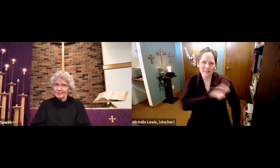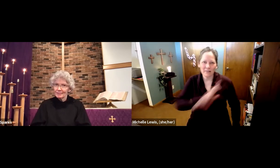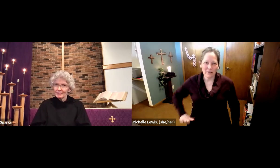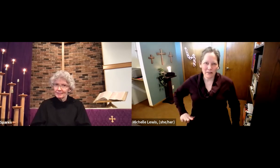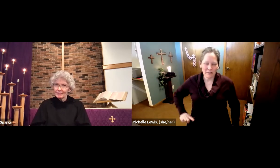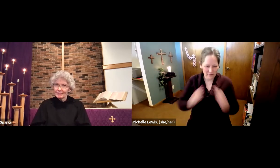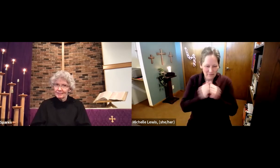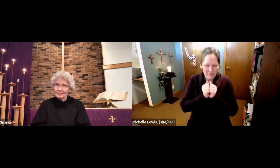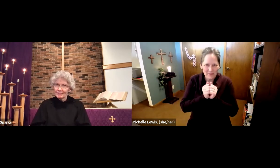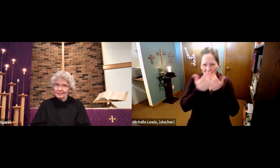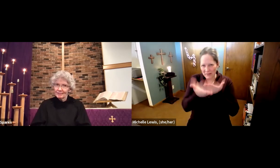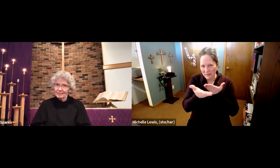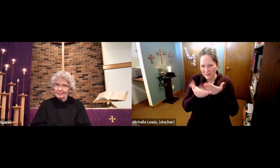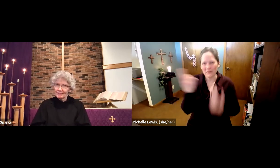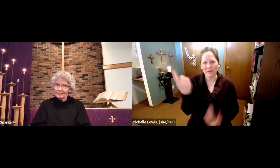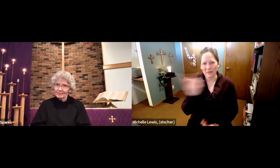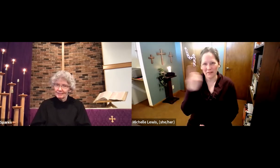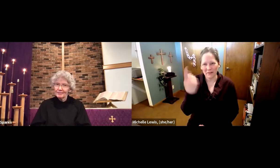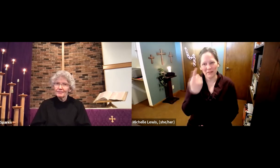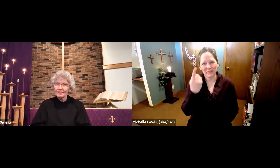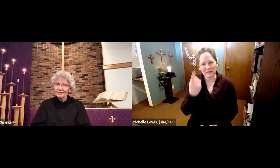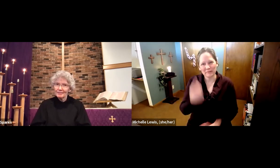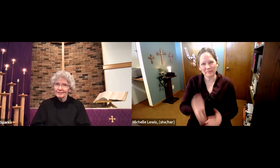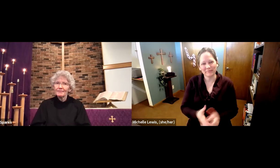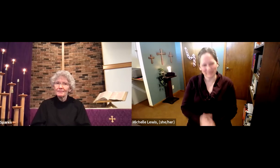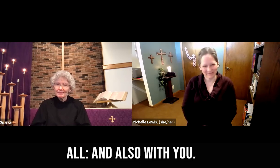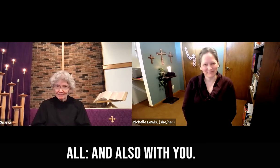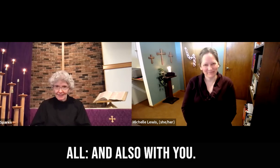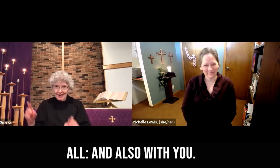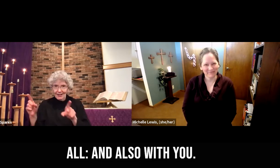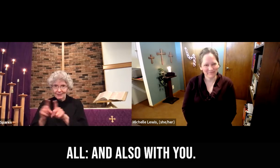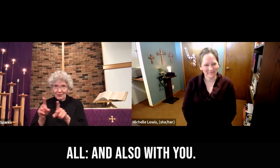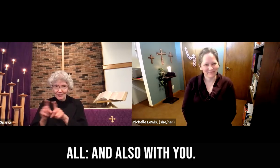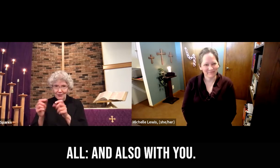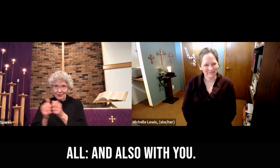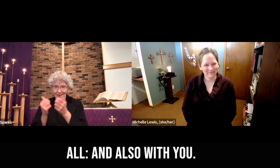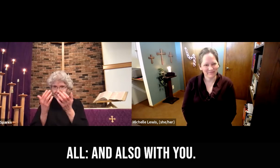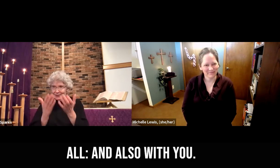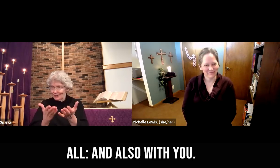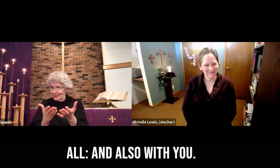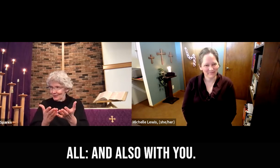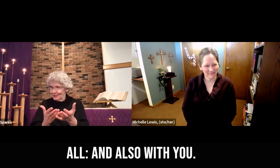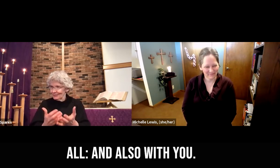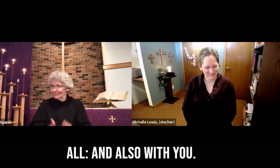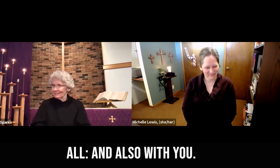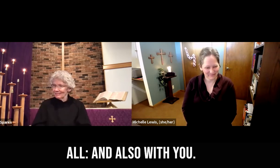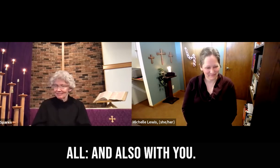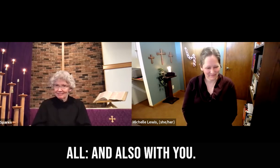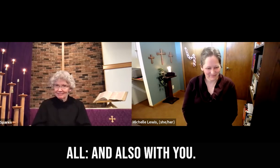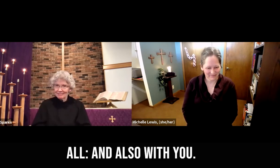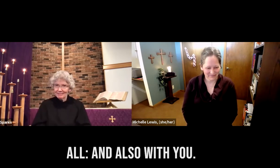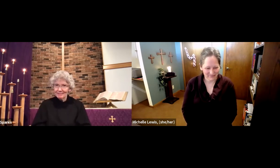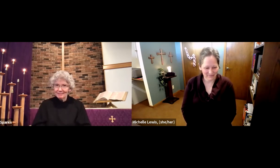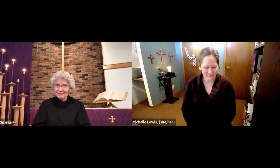And now sharing God's peace with one another. May the peace of the Lord be with you always